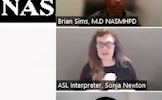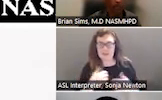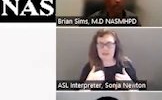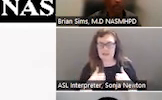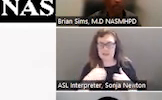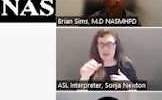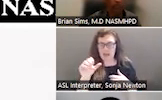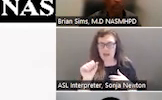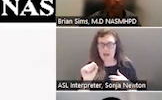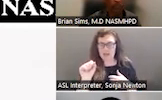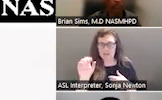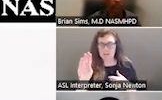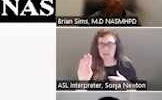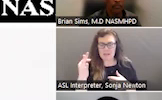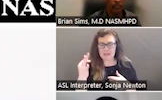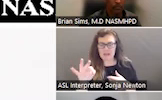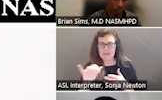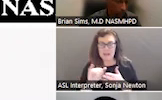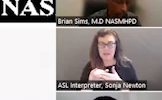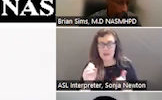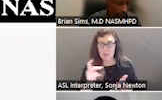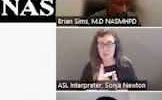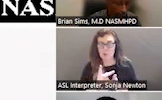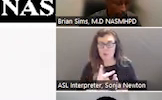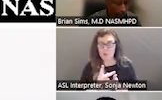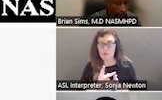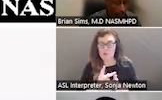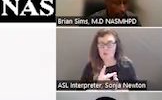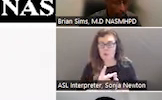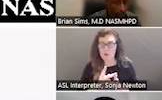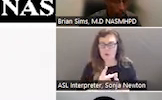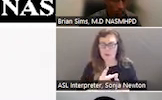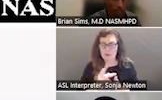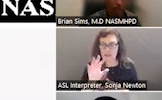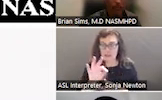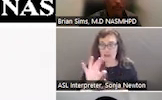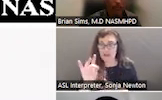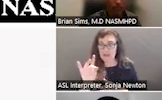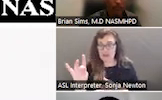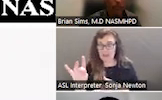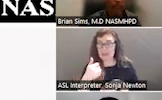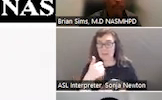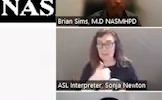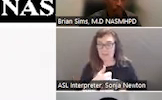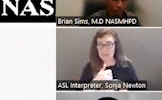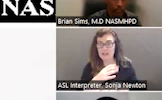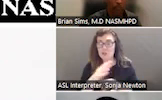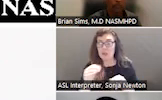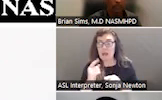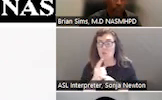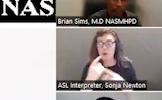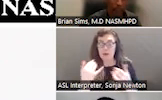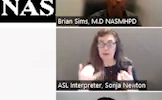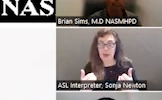on Monday, which approves $10 million for 988 implementation, and right now it's